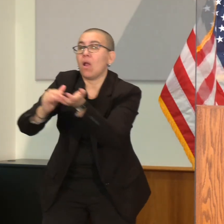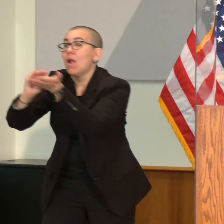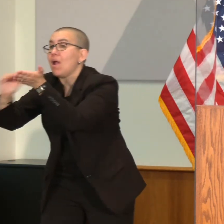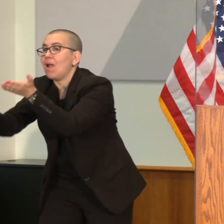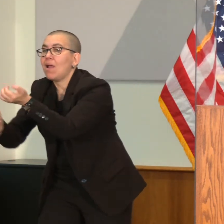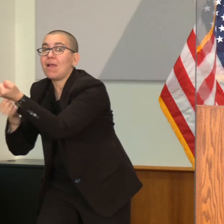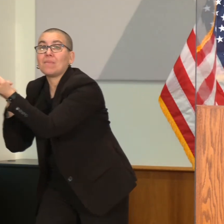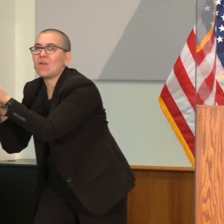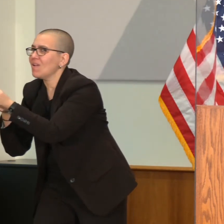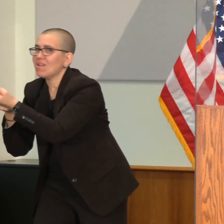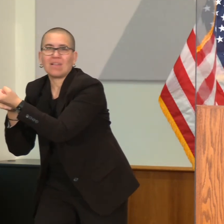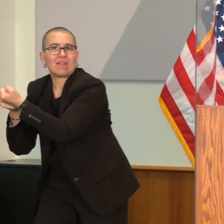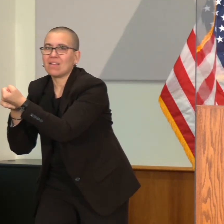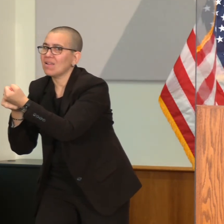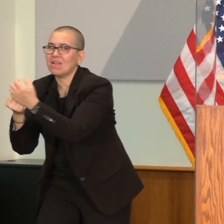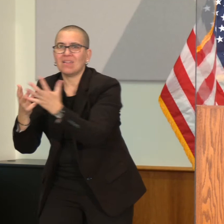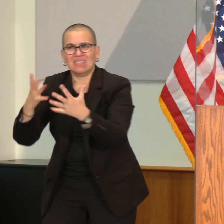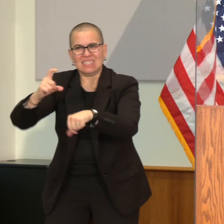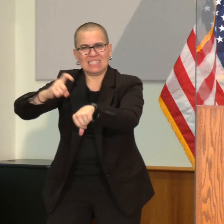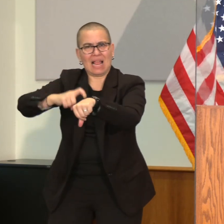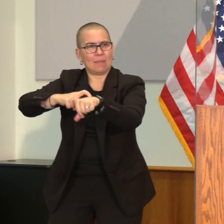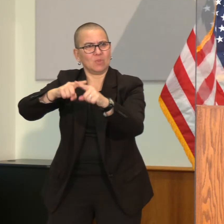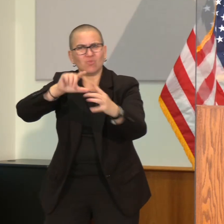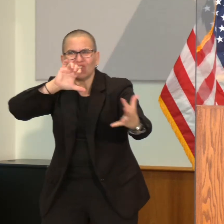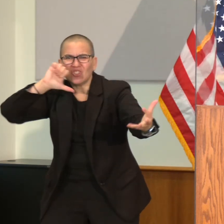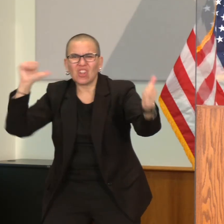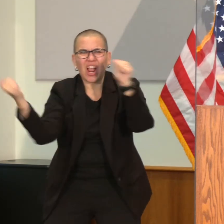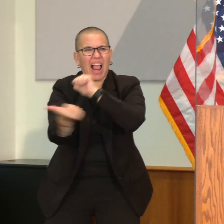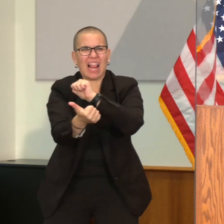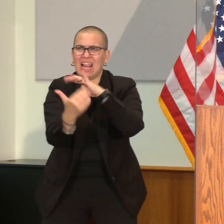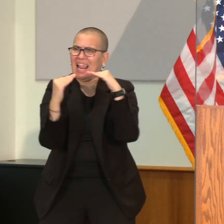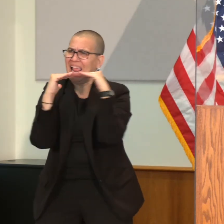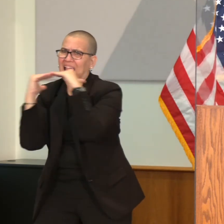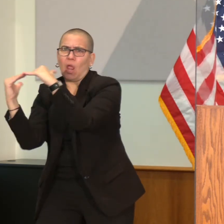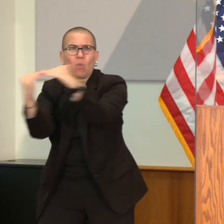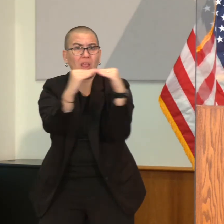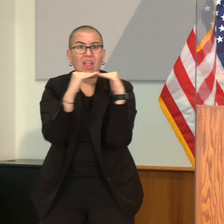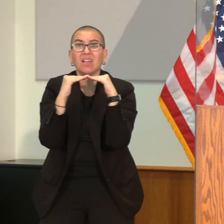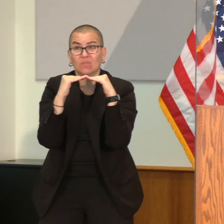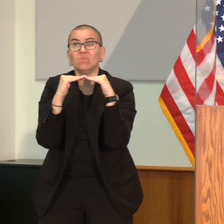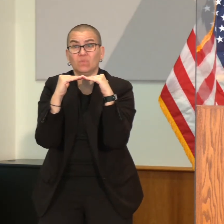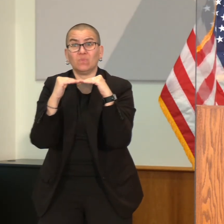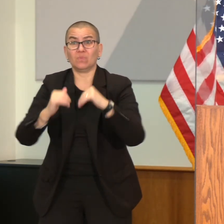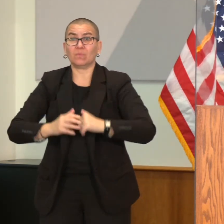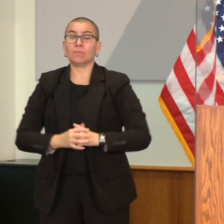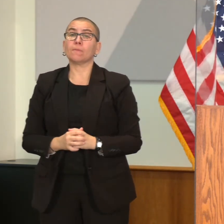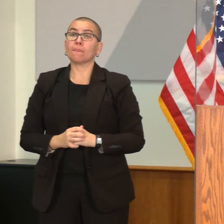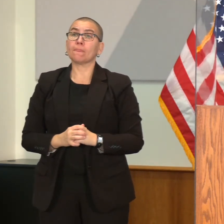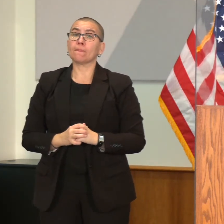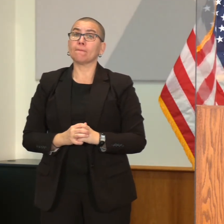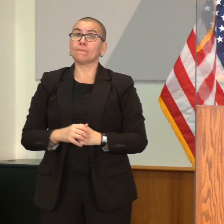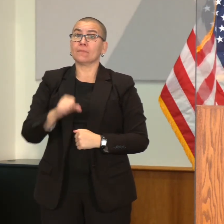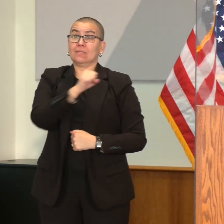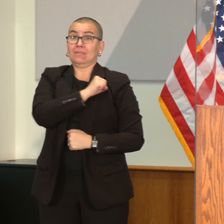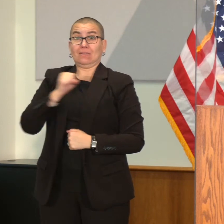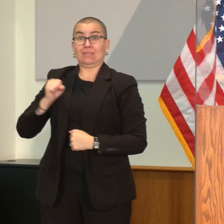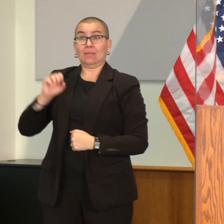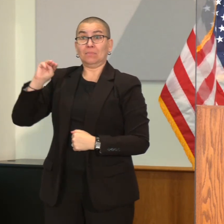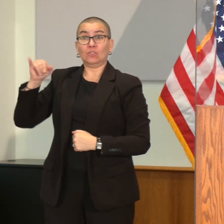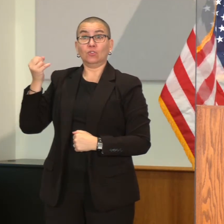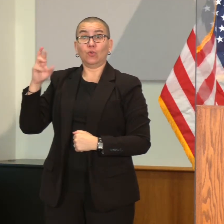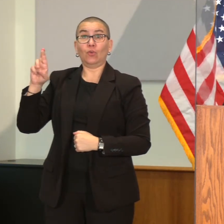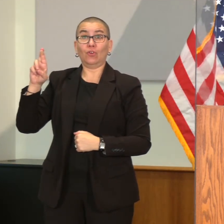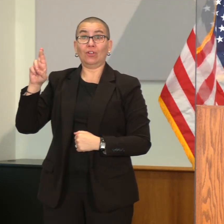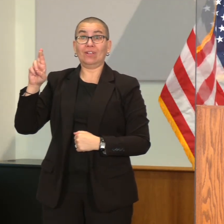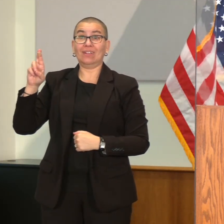change. And one of the folks who's helping us to create that change is Senate Majority Leader Susan Kent, who I'd like to invite to the